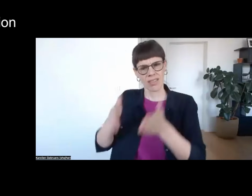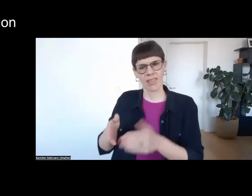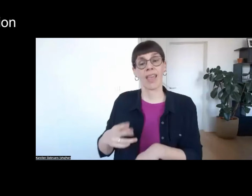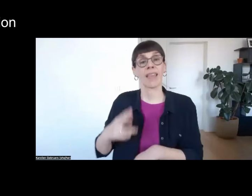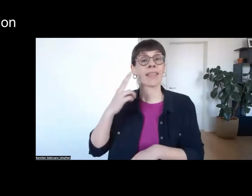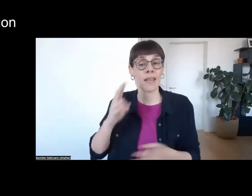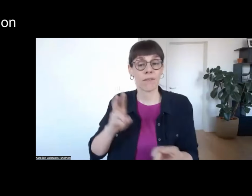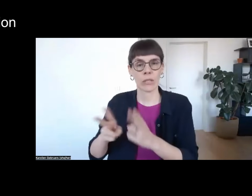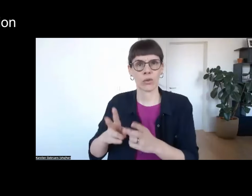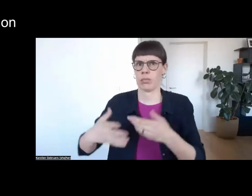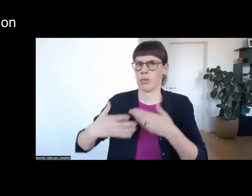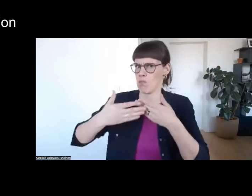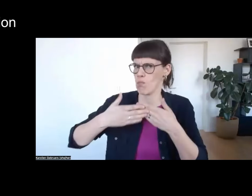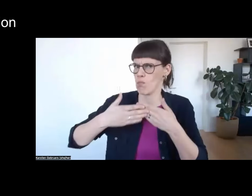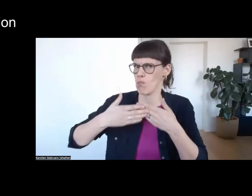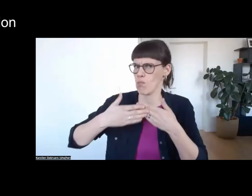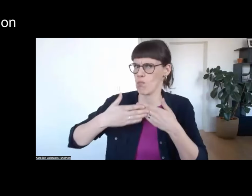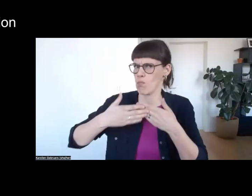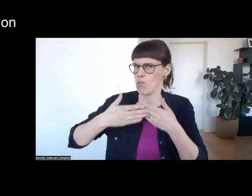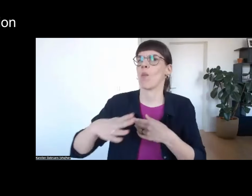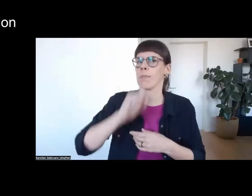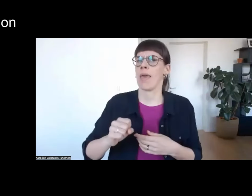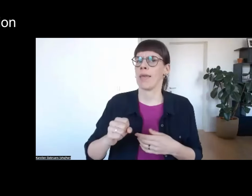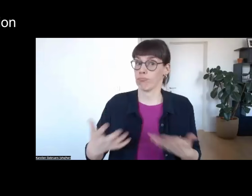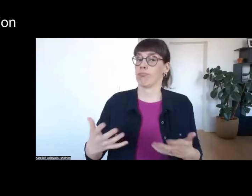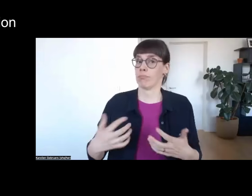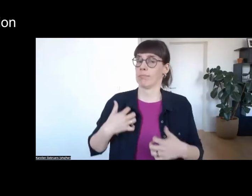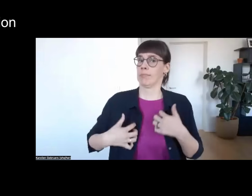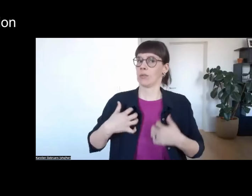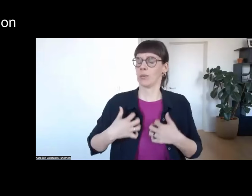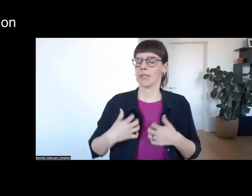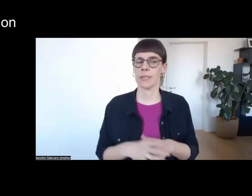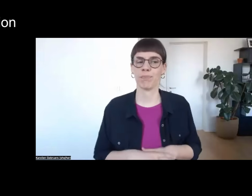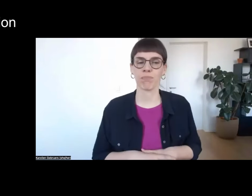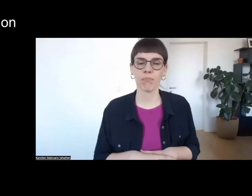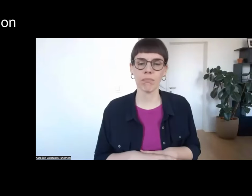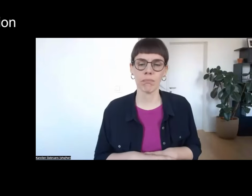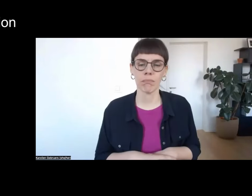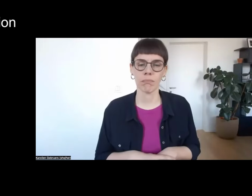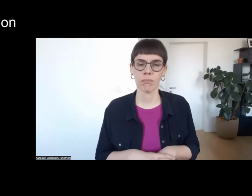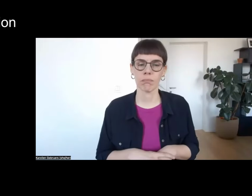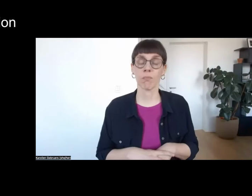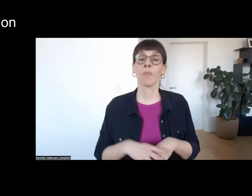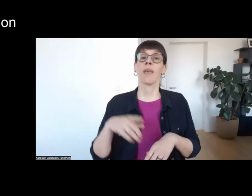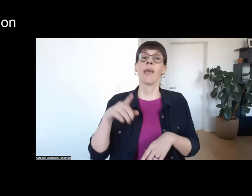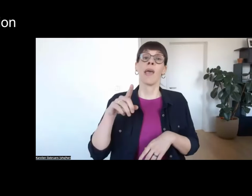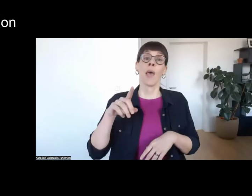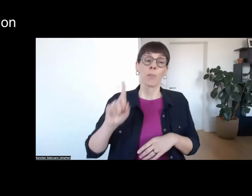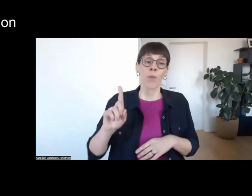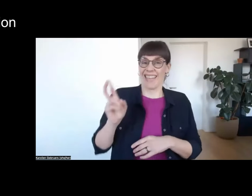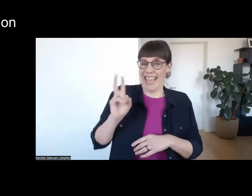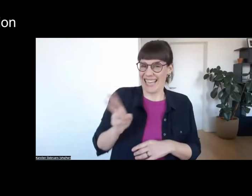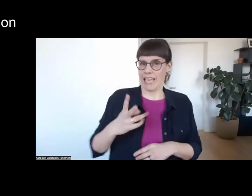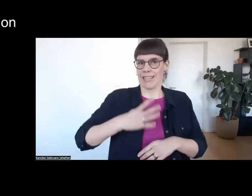60%. But when we look at deaf interpreters, there are far more men, which is a very interesting statistic.